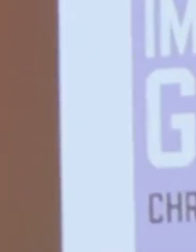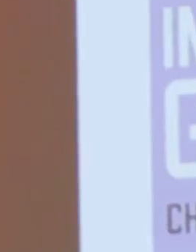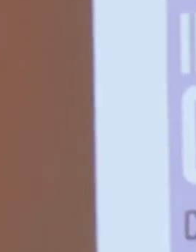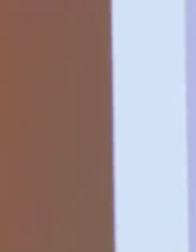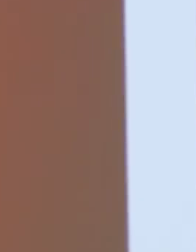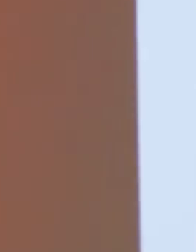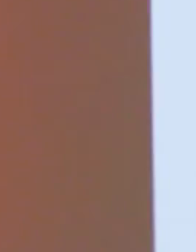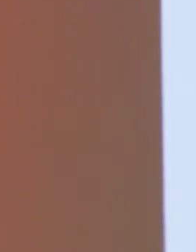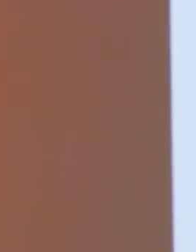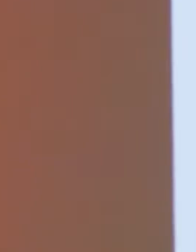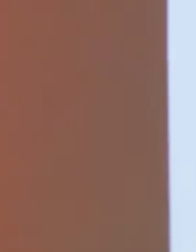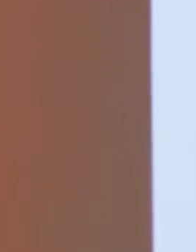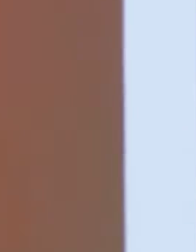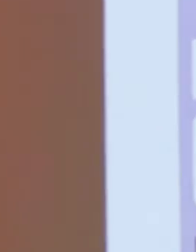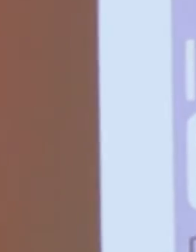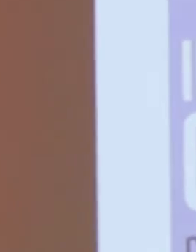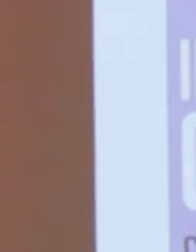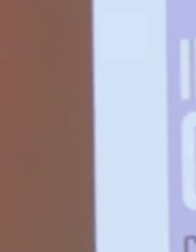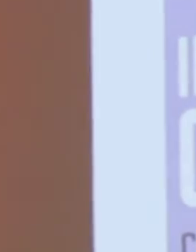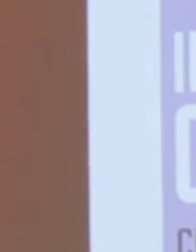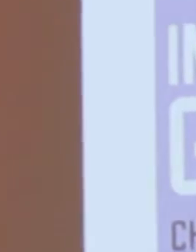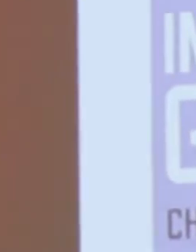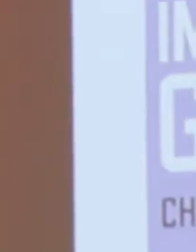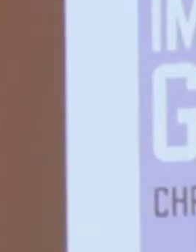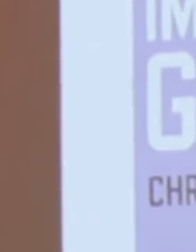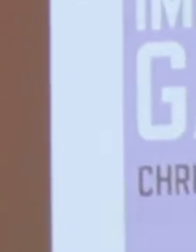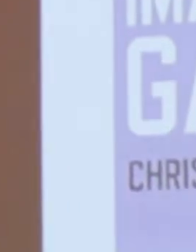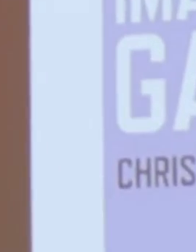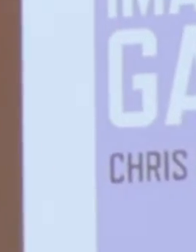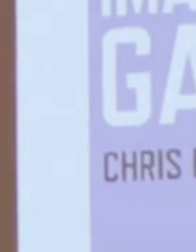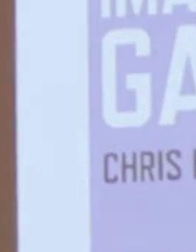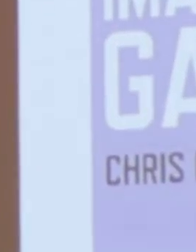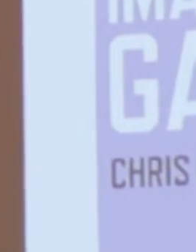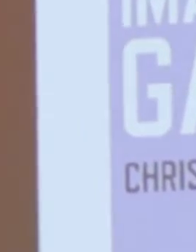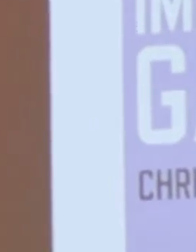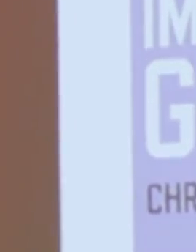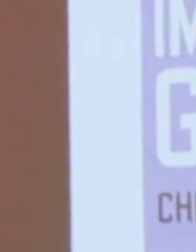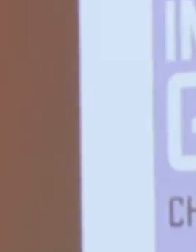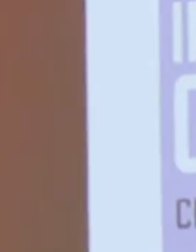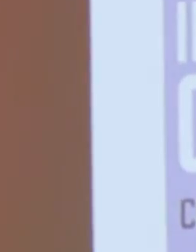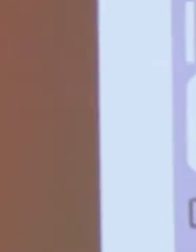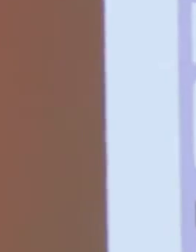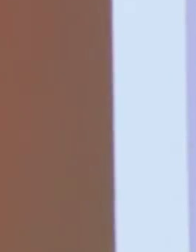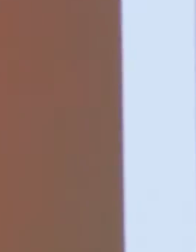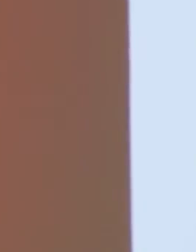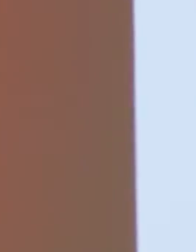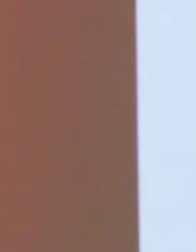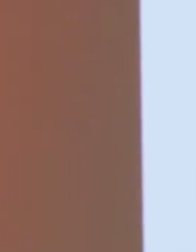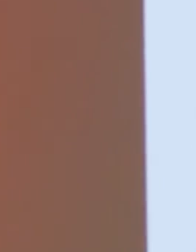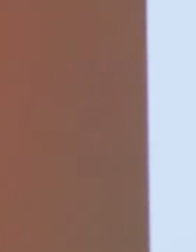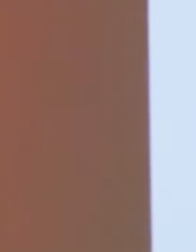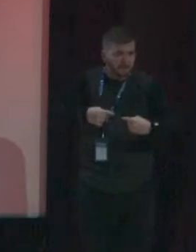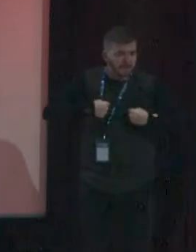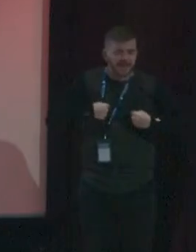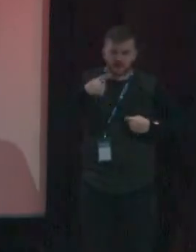very poor, would very much like it if you bought some of the copies I brought with me after my talk. So if you're looking for a way to suck up to me, that is a